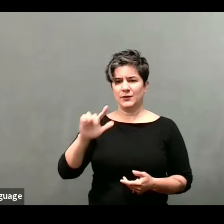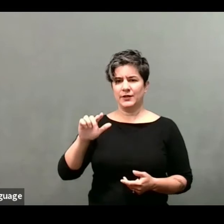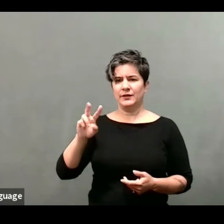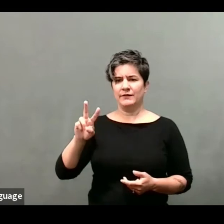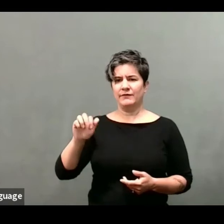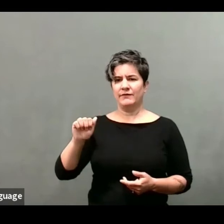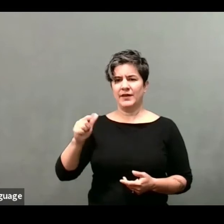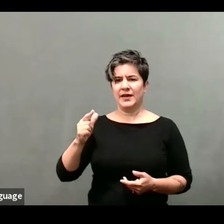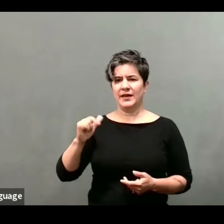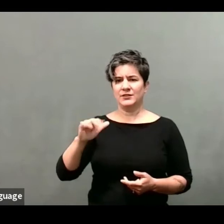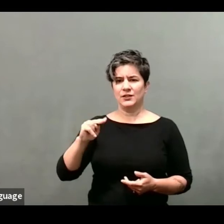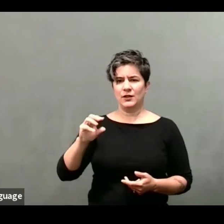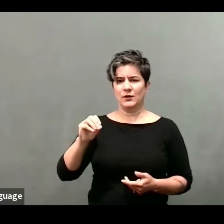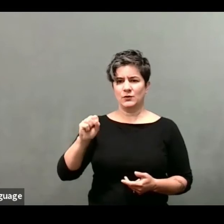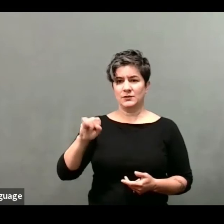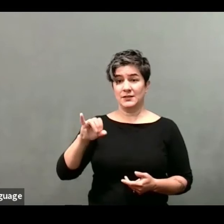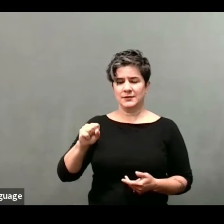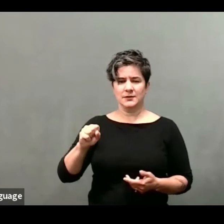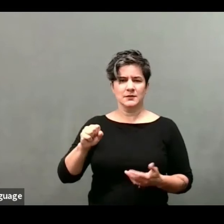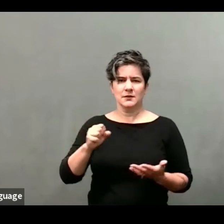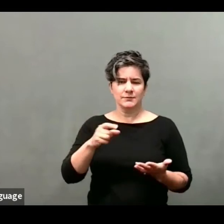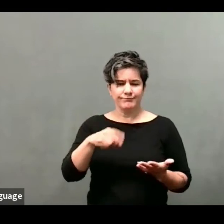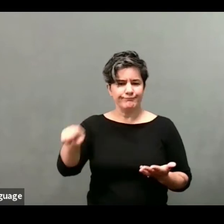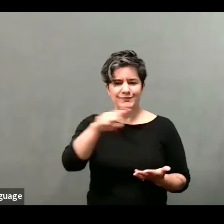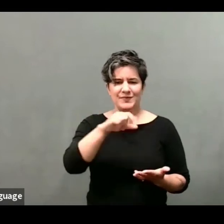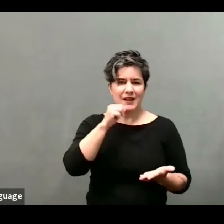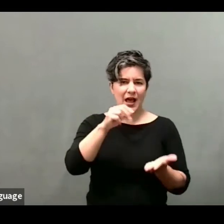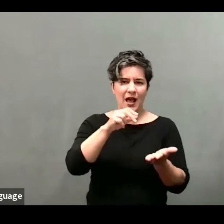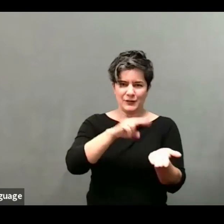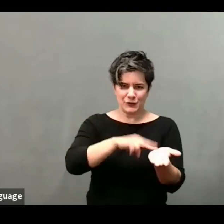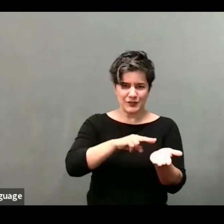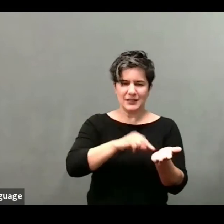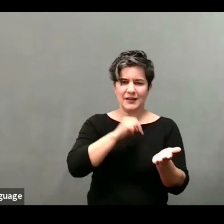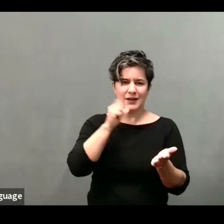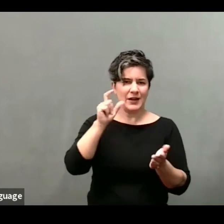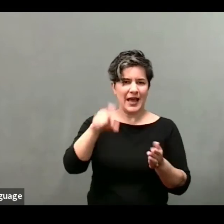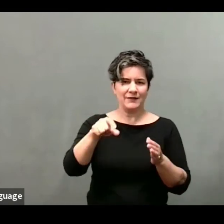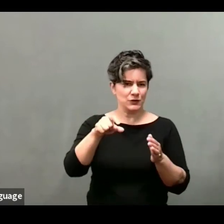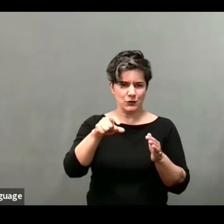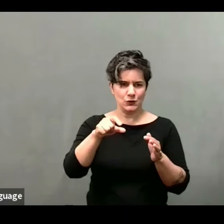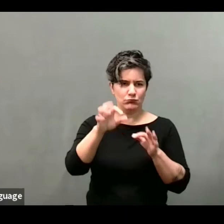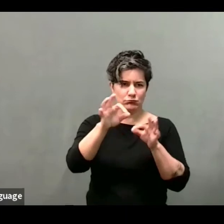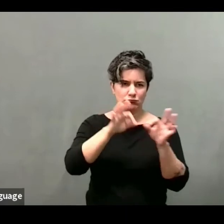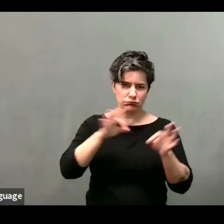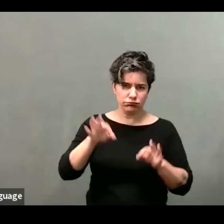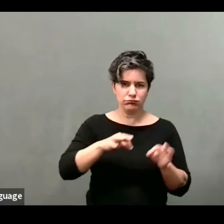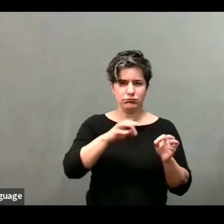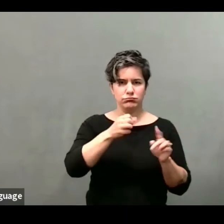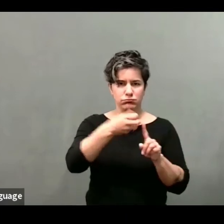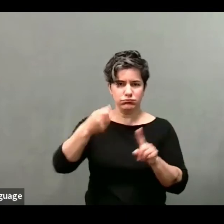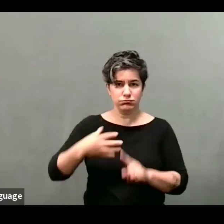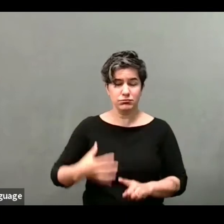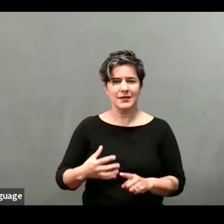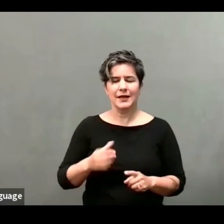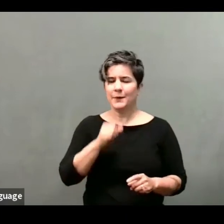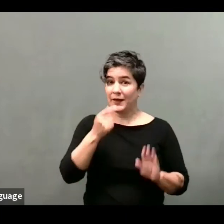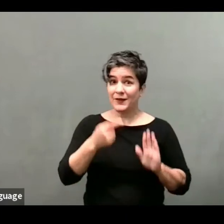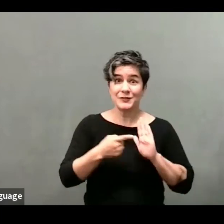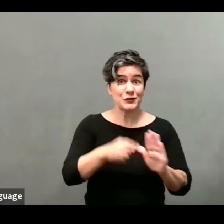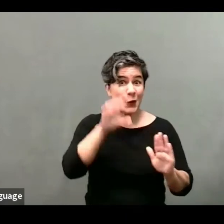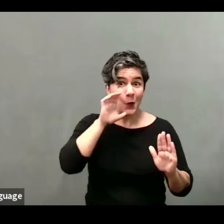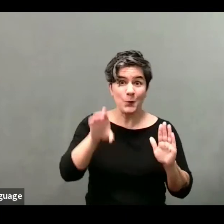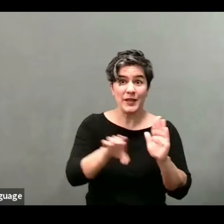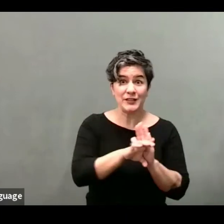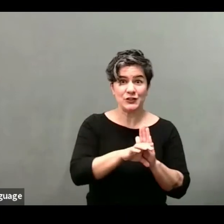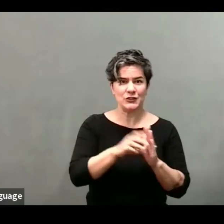all the ins and outs of those diseases. Also, I wouldn't wish some of the pictures that I've seen on you relating